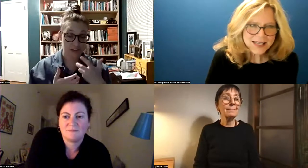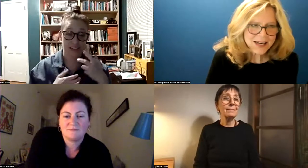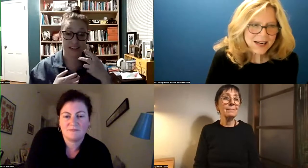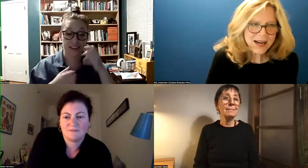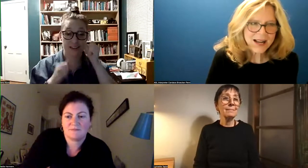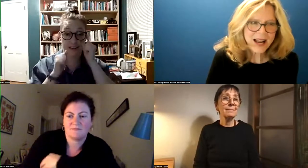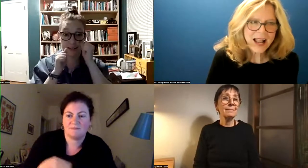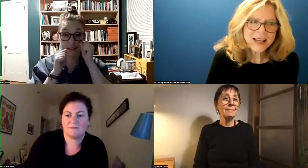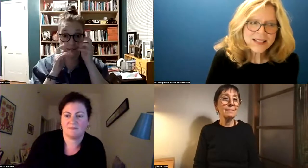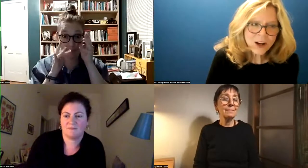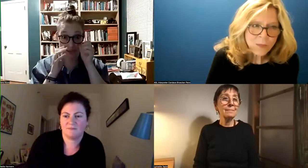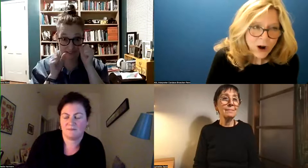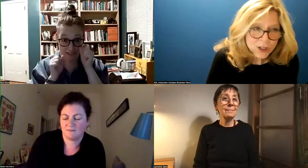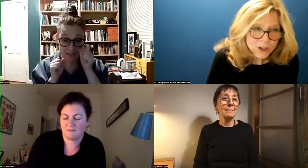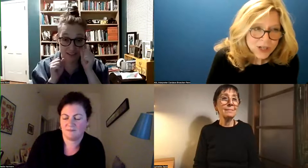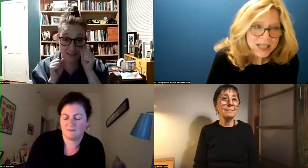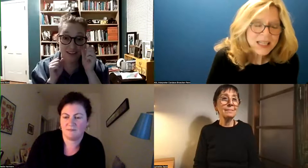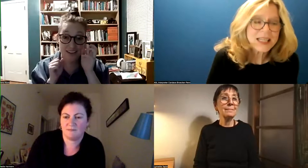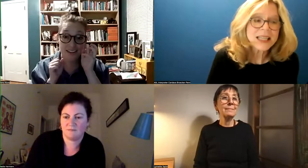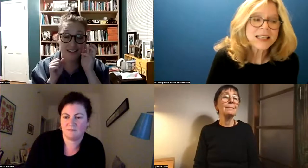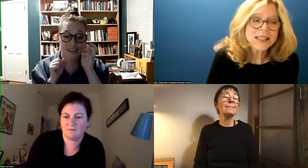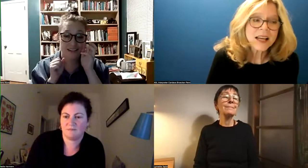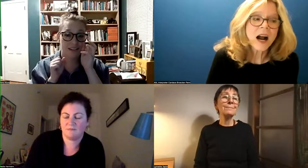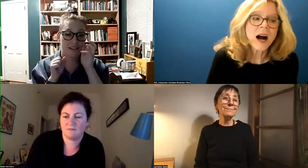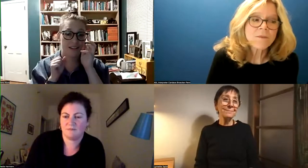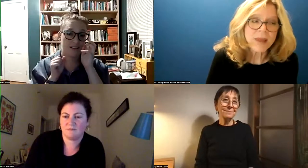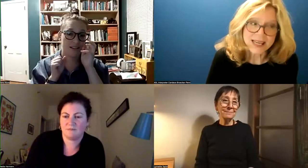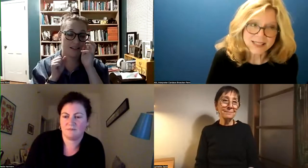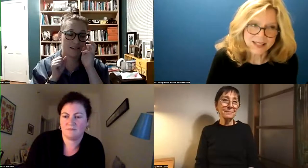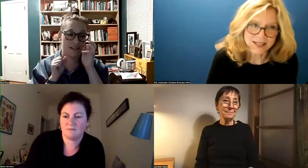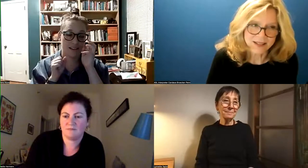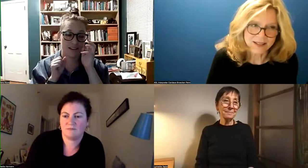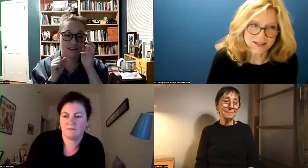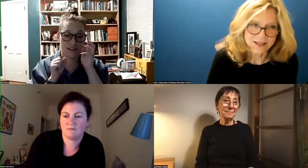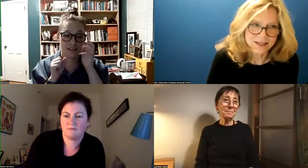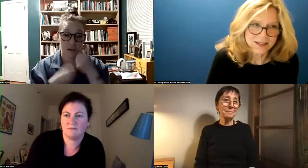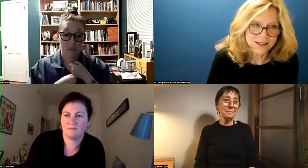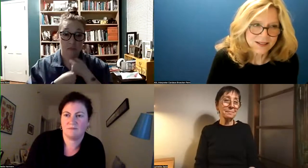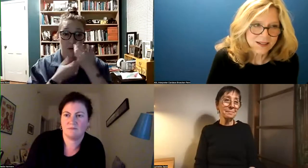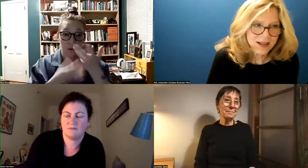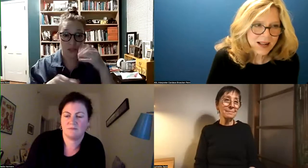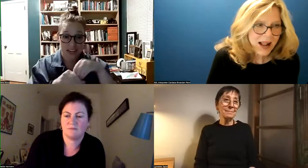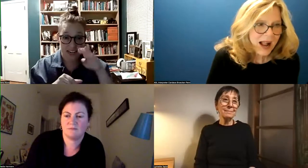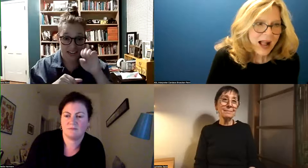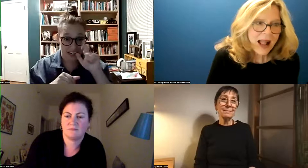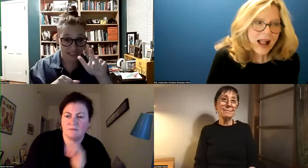but ASL poetry is amazing.